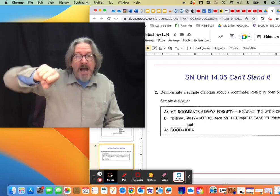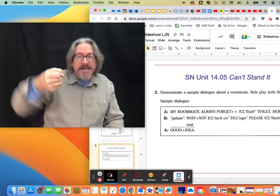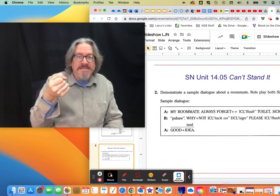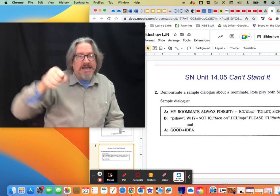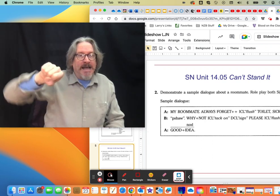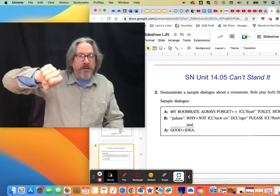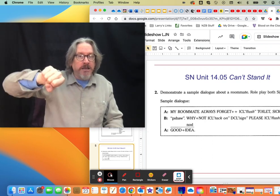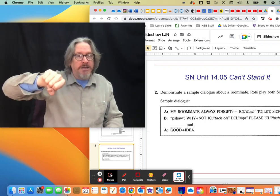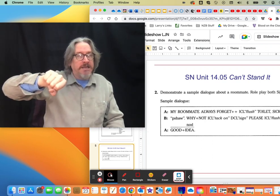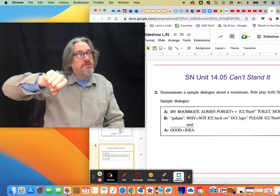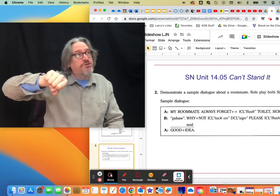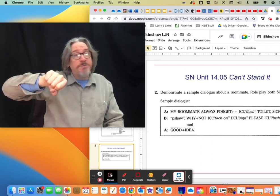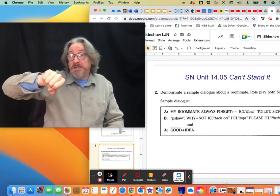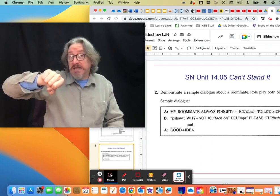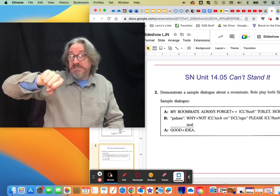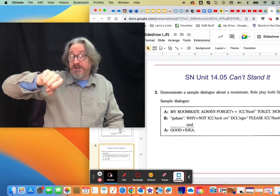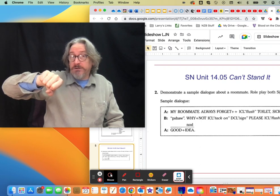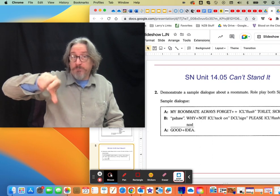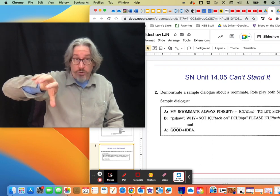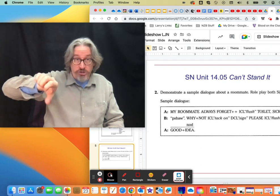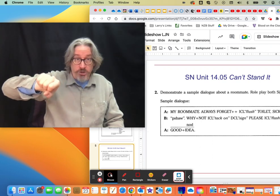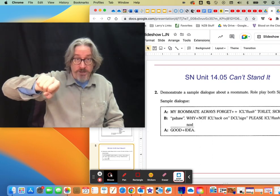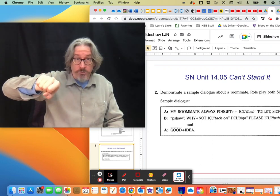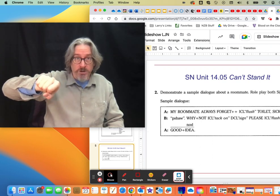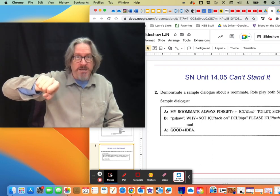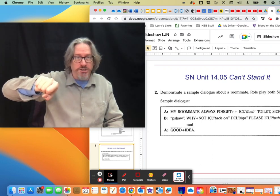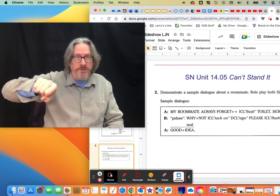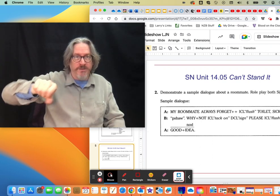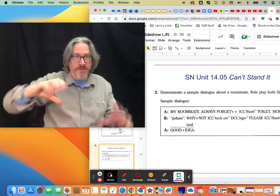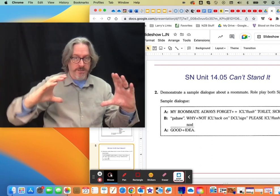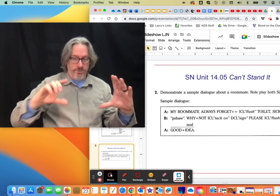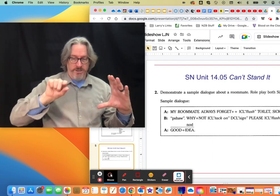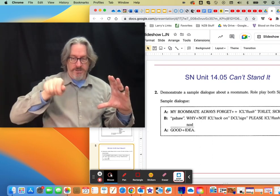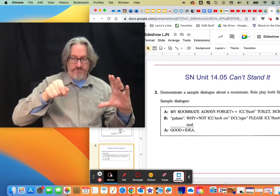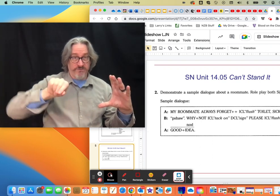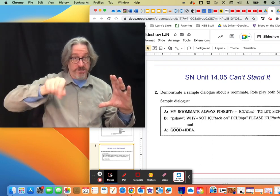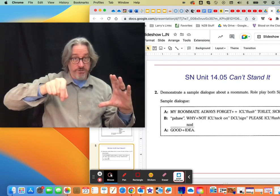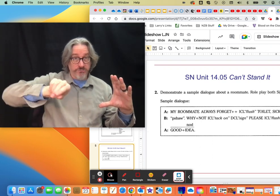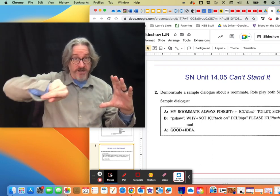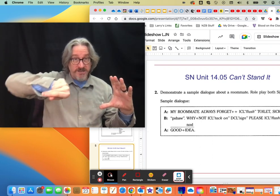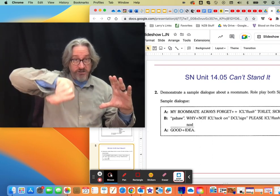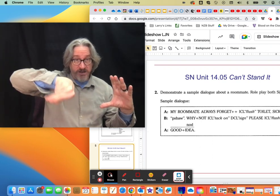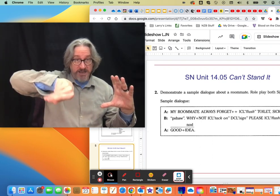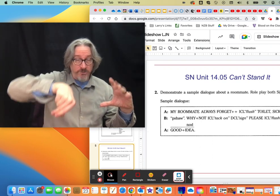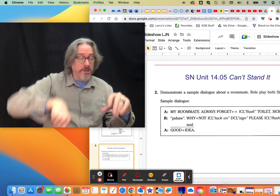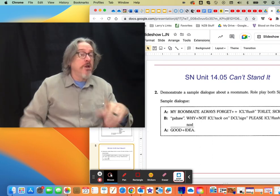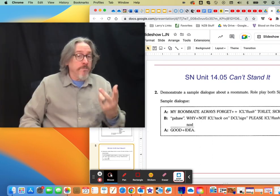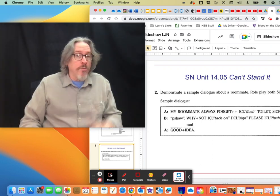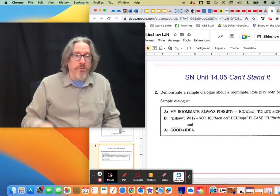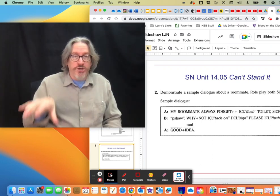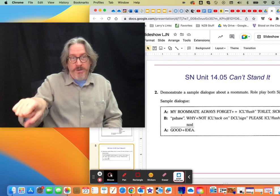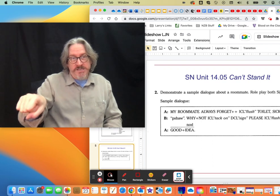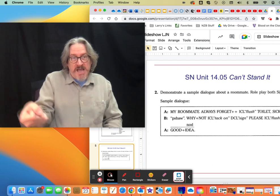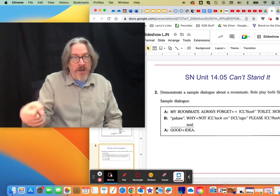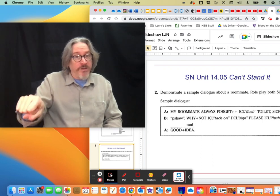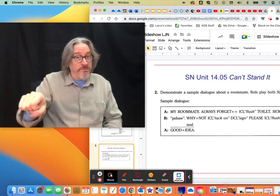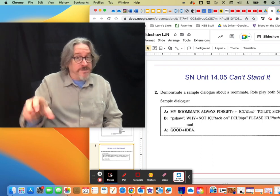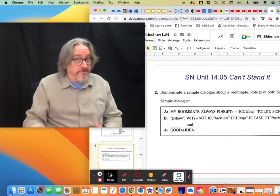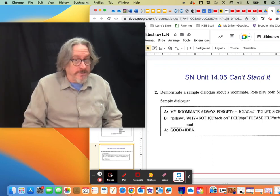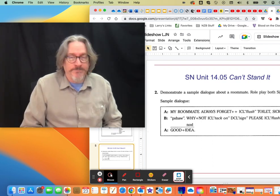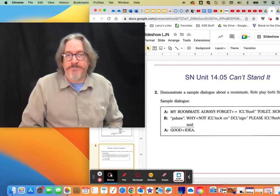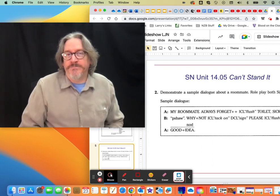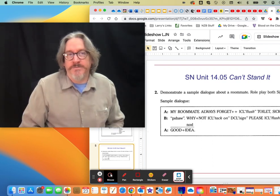An ICL, an instrument classifier. We're not actually showing the toilet flusher, right? The little handle. What we're showing is how